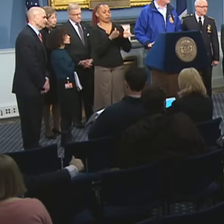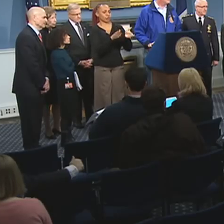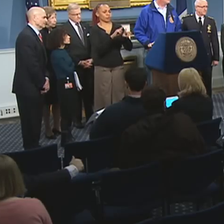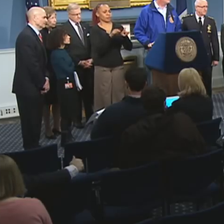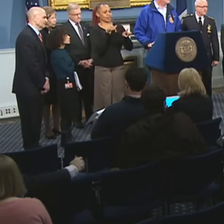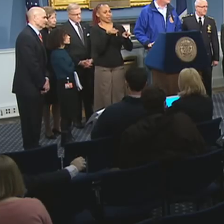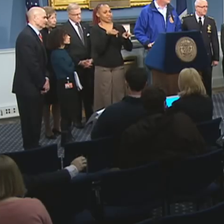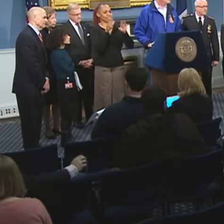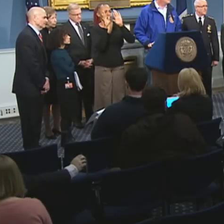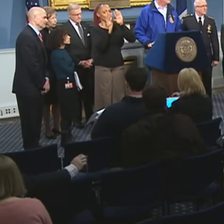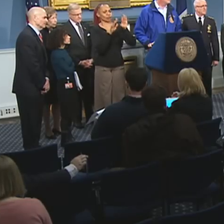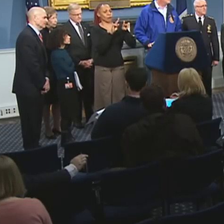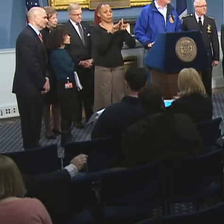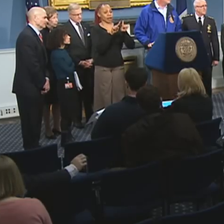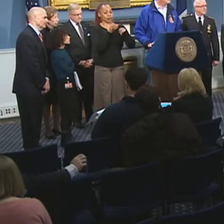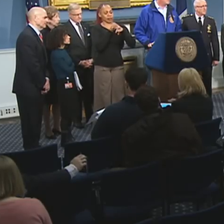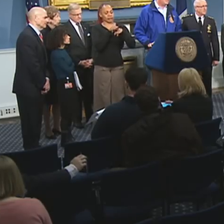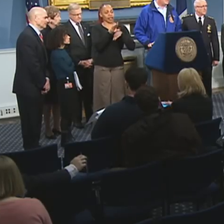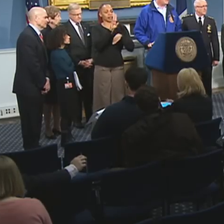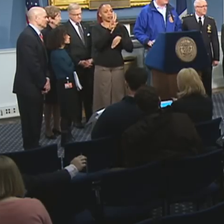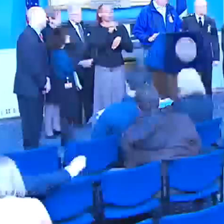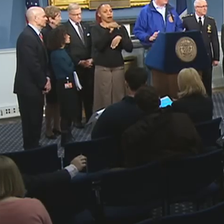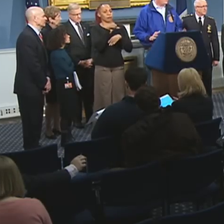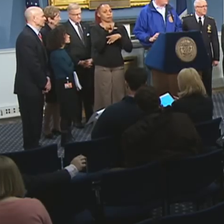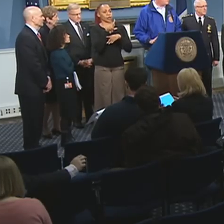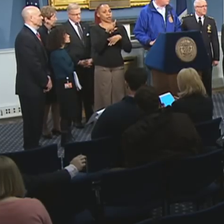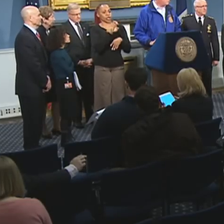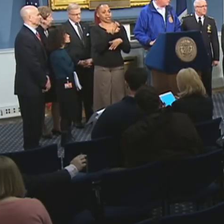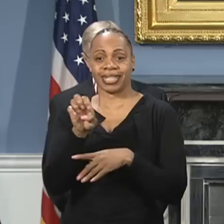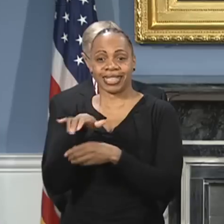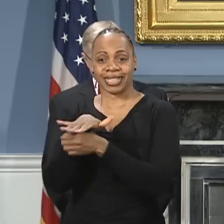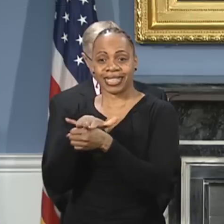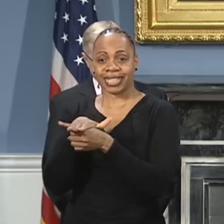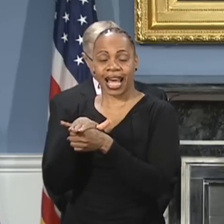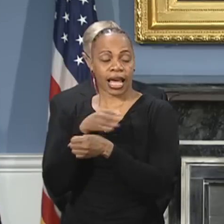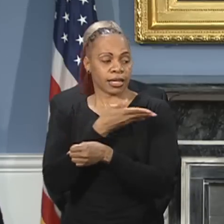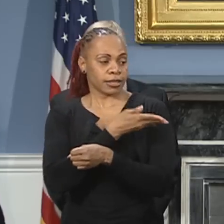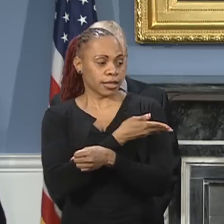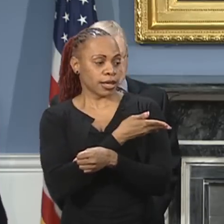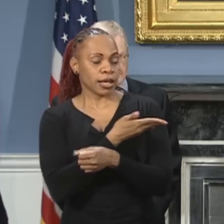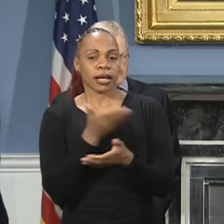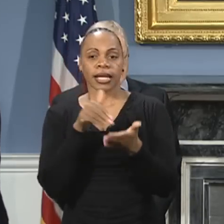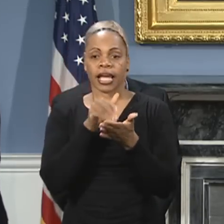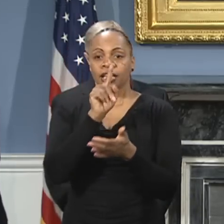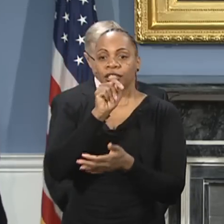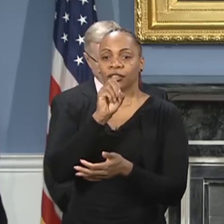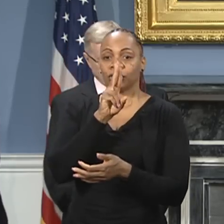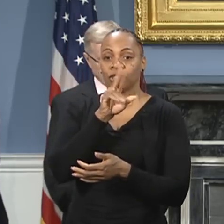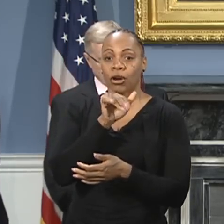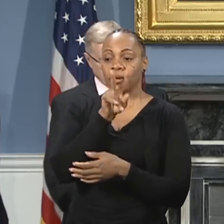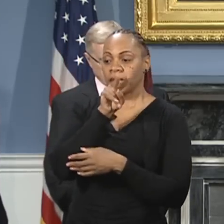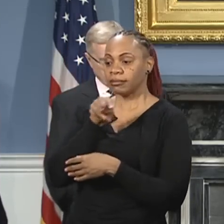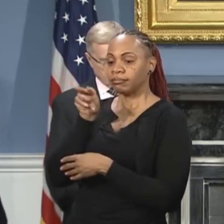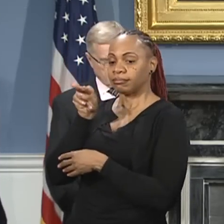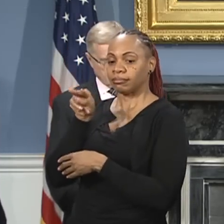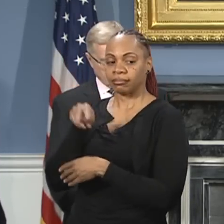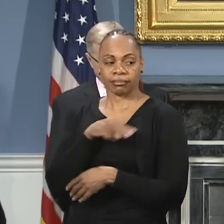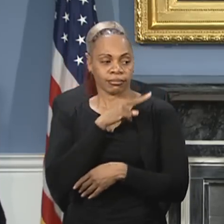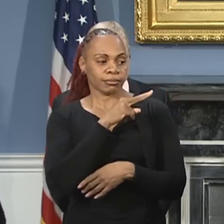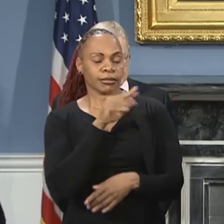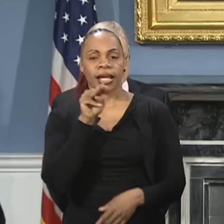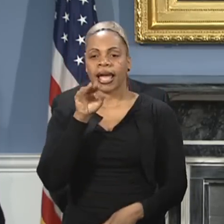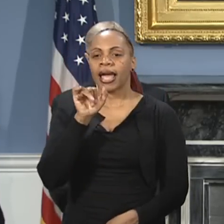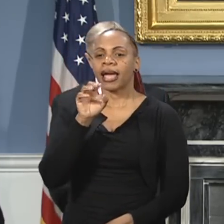Does that affect the Upper East Side, or can you give us any more details? We are, again, I'll look to Tony and I'll look to John and Mindy. That's something that